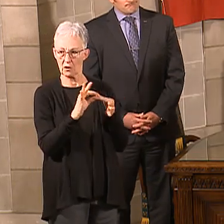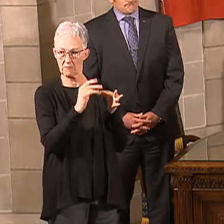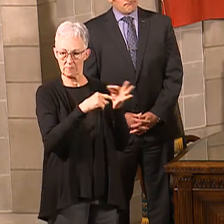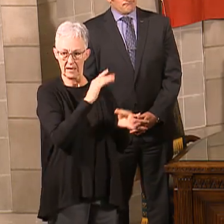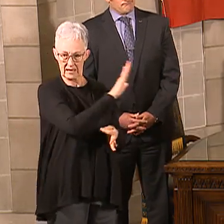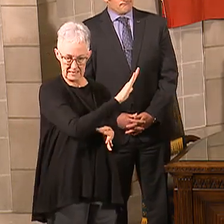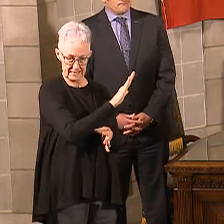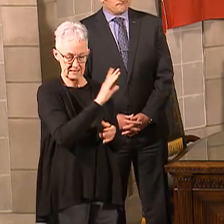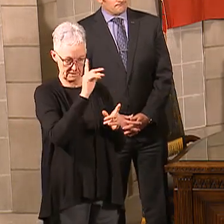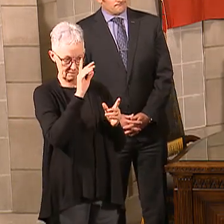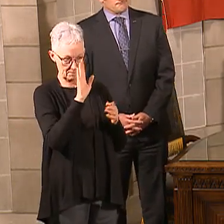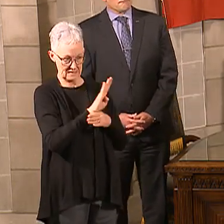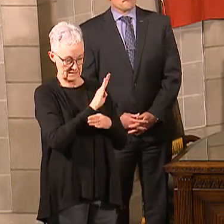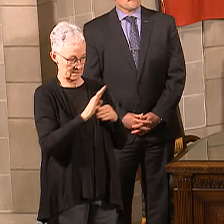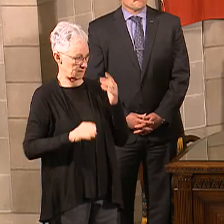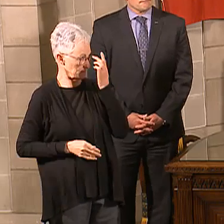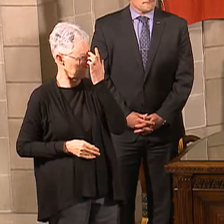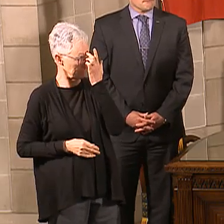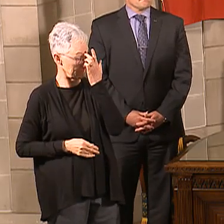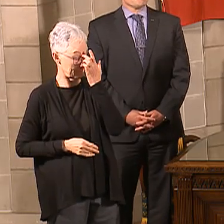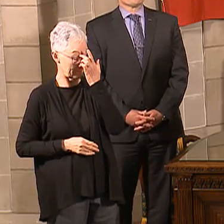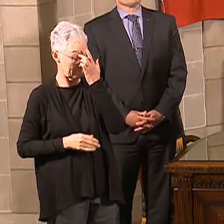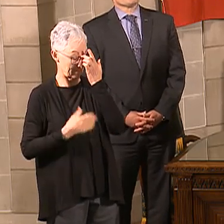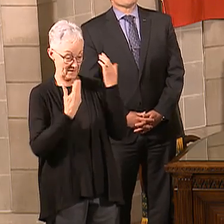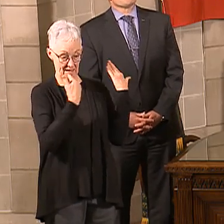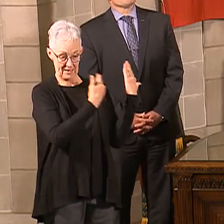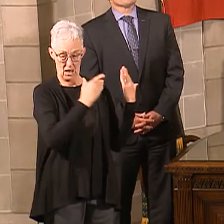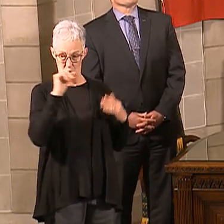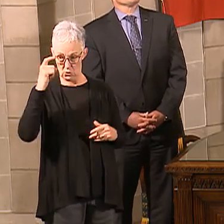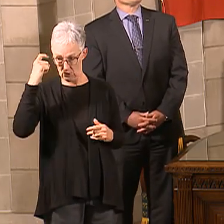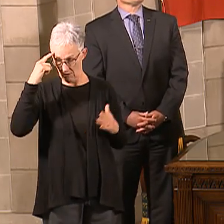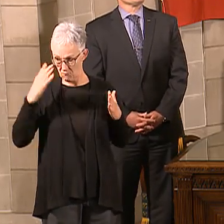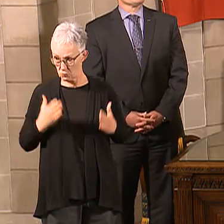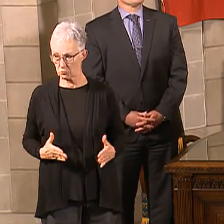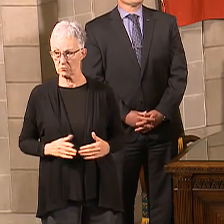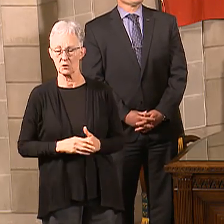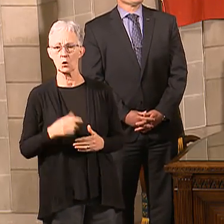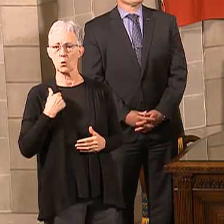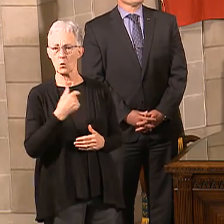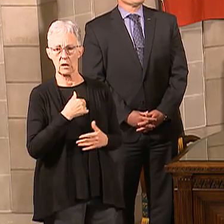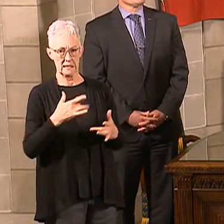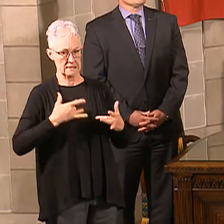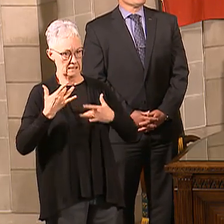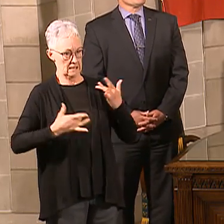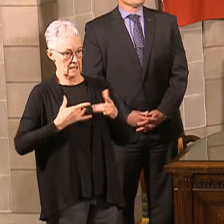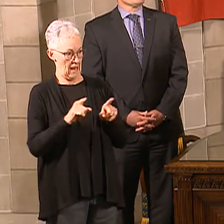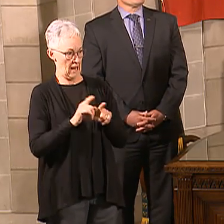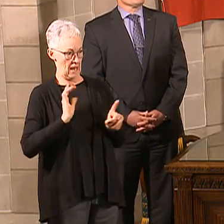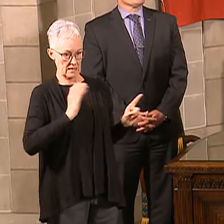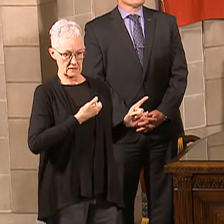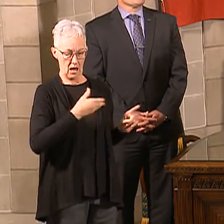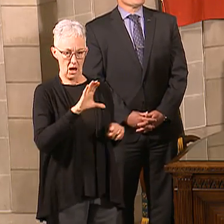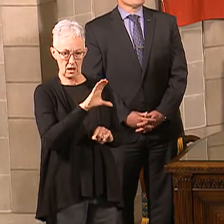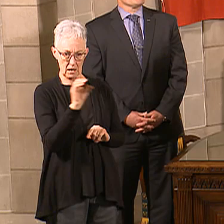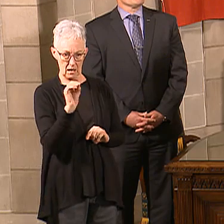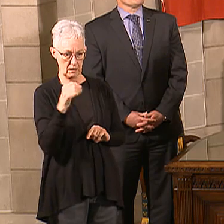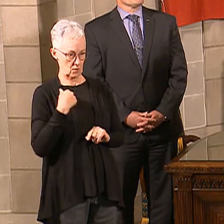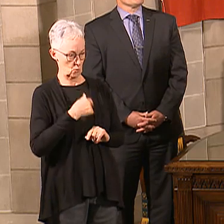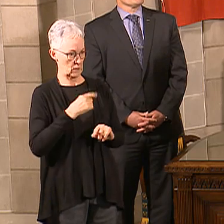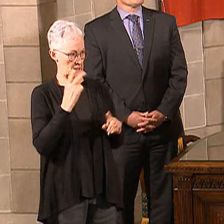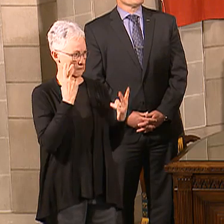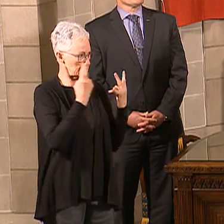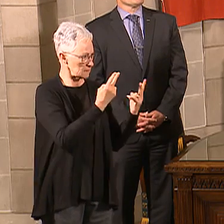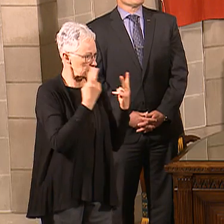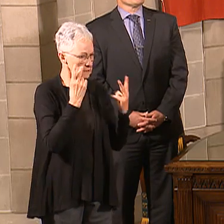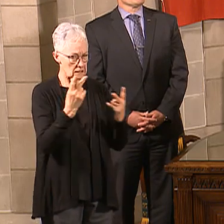Thank you, Governor, and thanks for allowing me to speak today. We're excited as well as a company because when we looked at what was happening around the United States and the world, we're